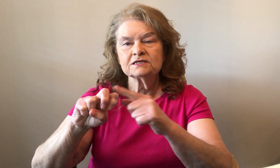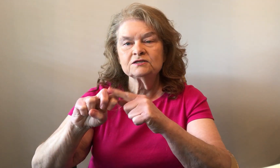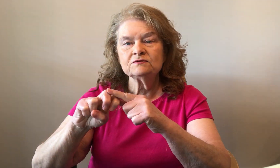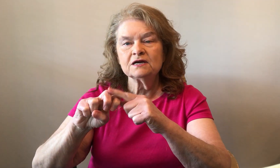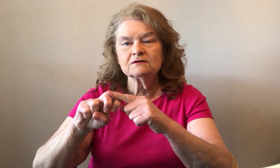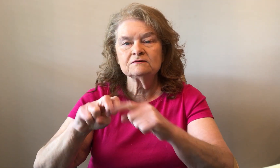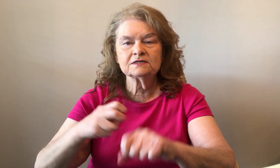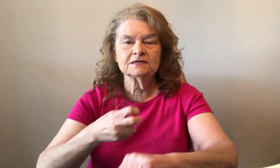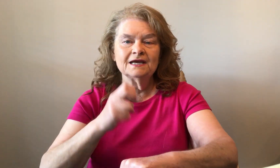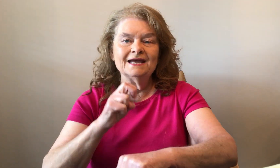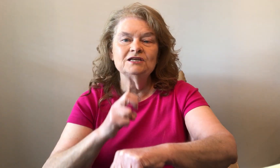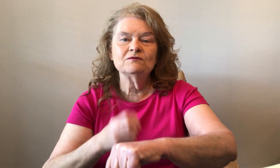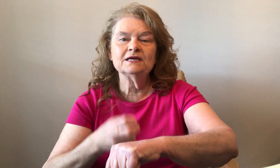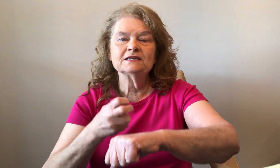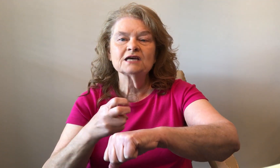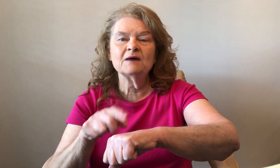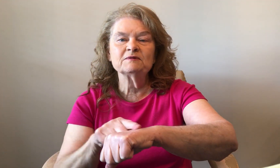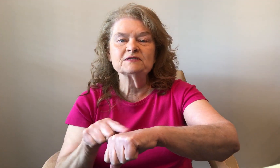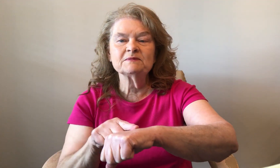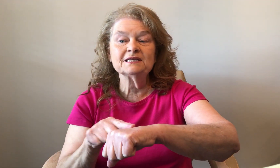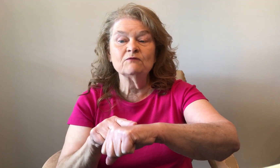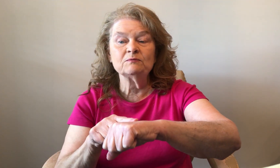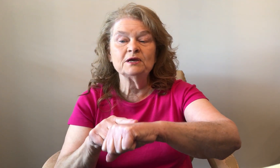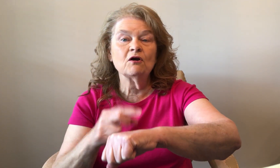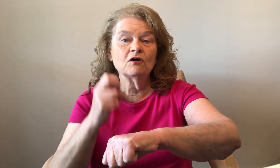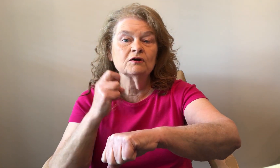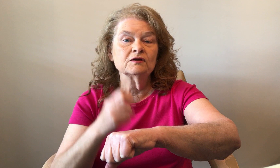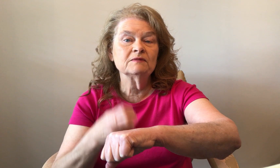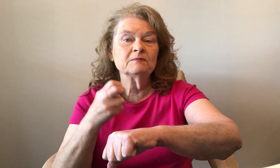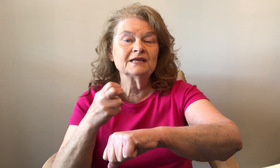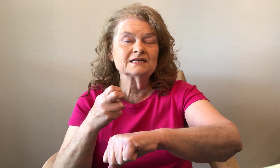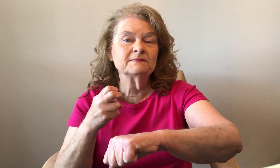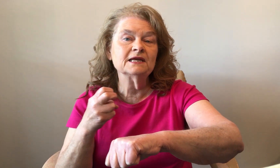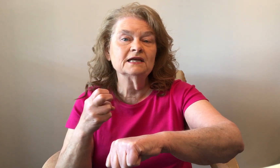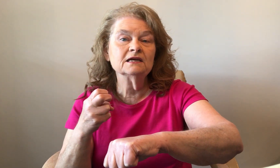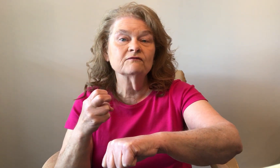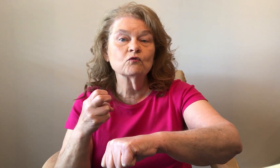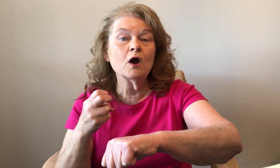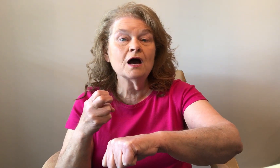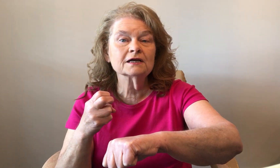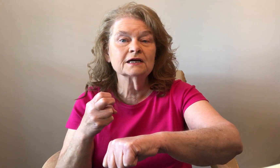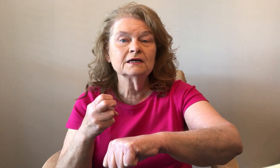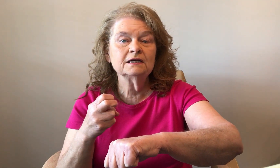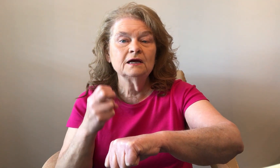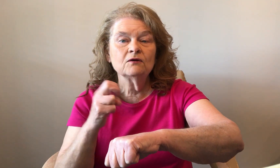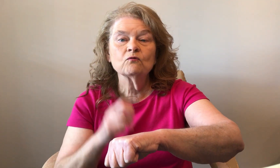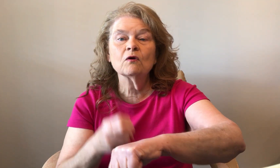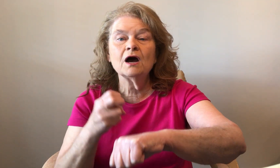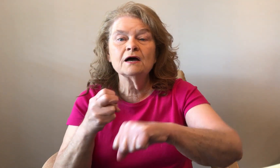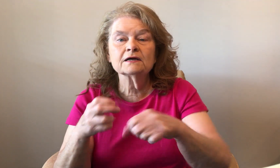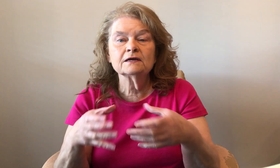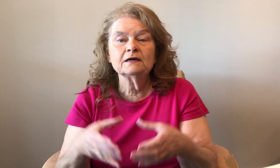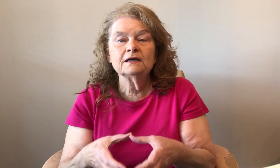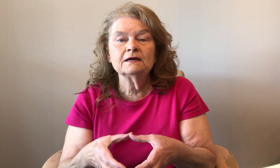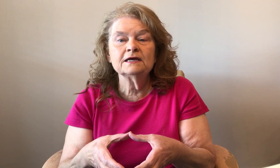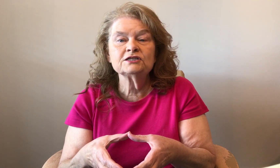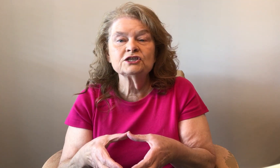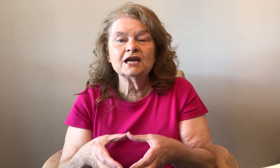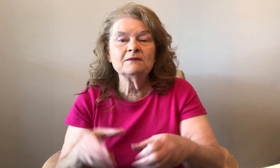two knuckles and you hit the top of something that would be hard. Remember, that's the beginning of rock. Rock and shape.